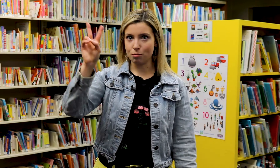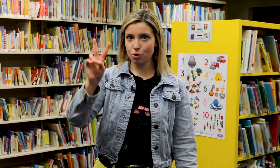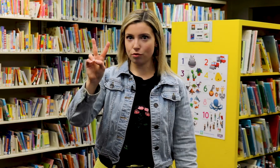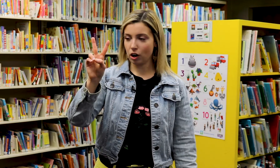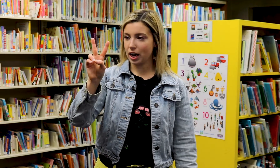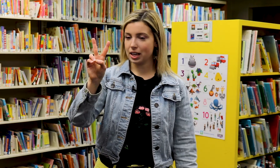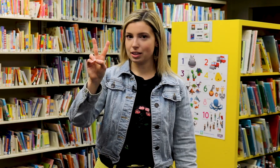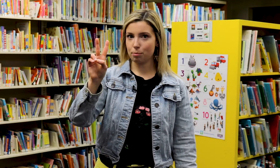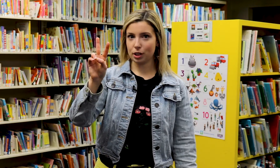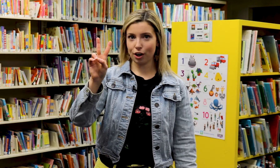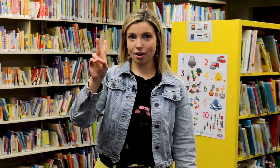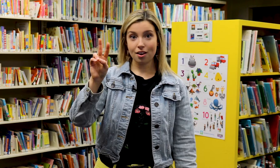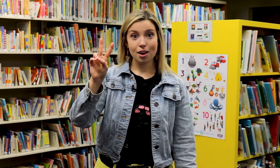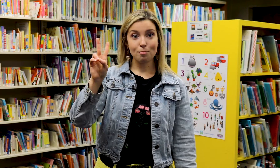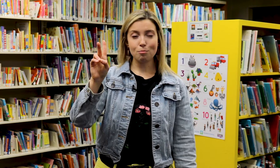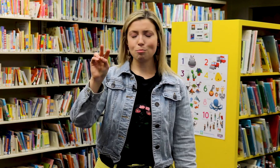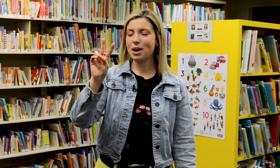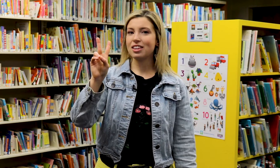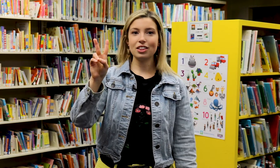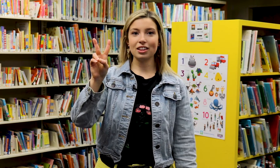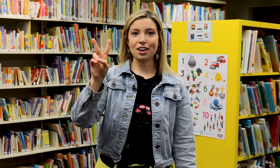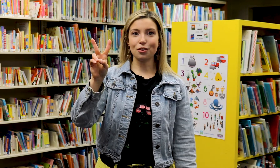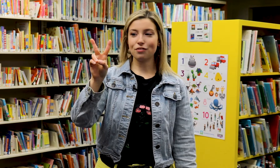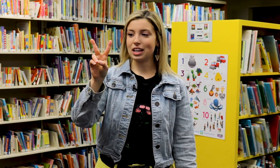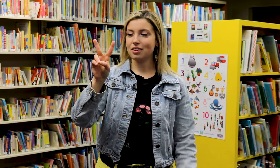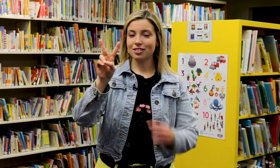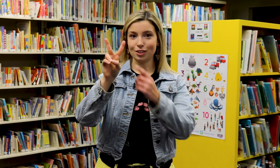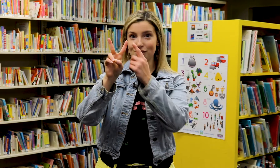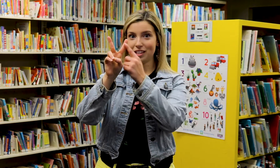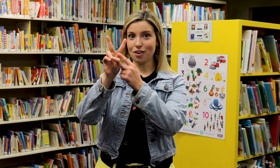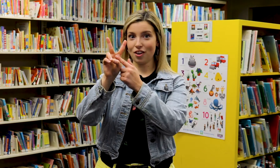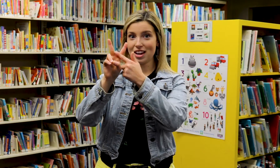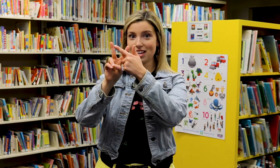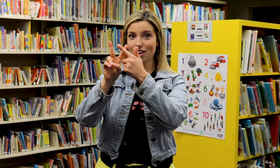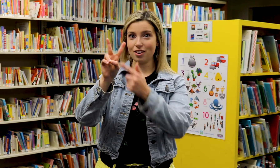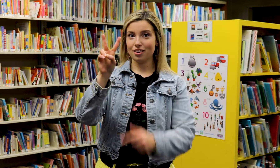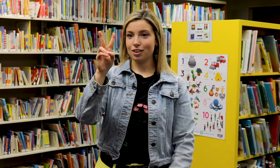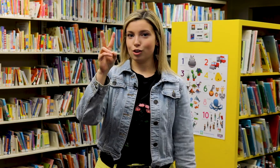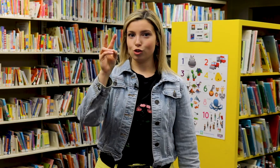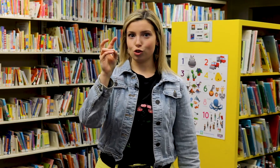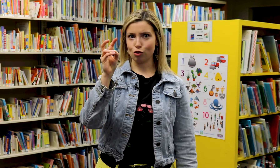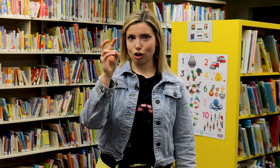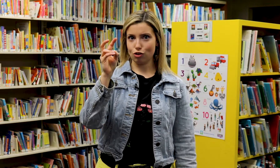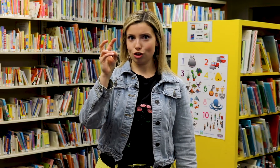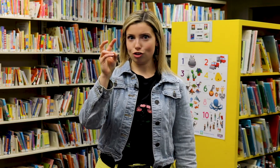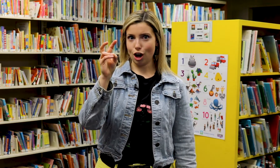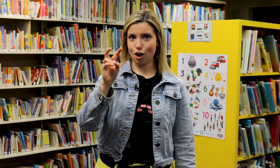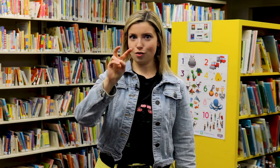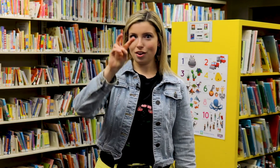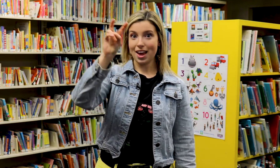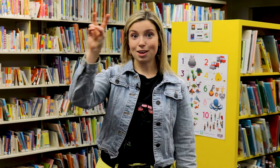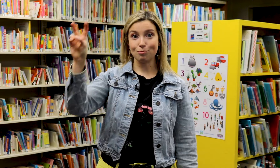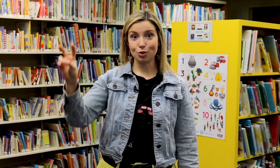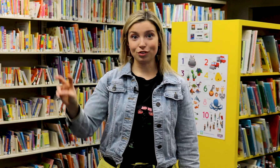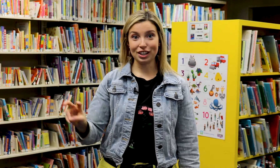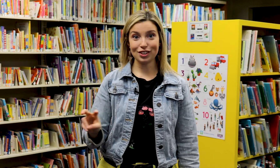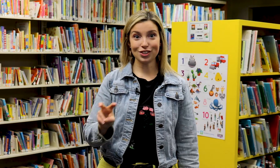move our hand up here, make the letter V. You see it right here? Scrunch it down and move it in a